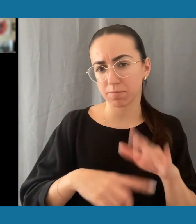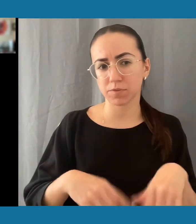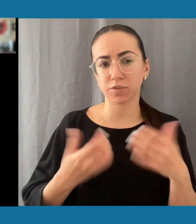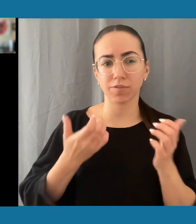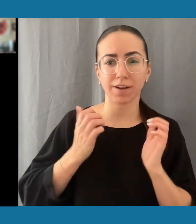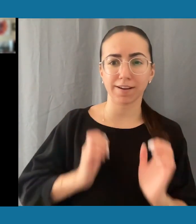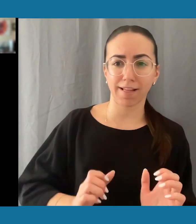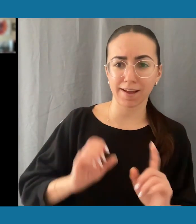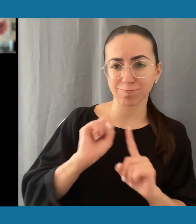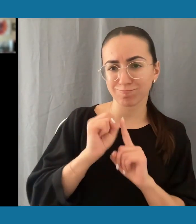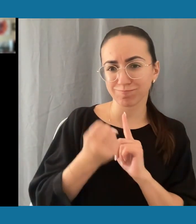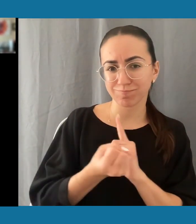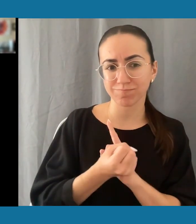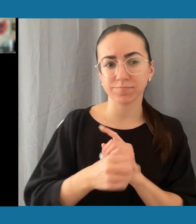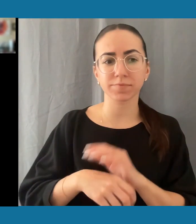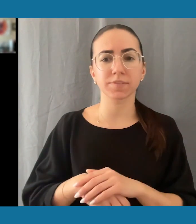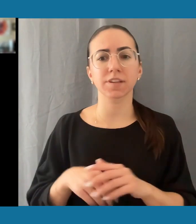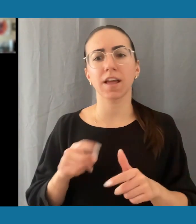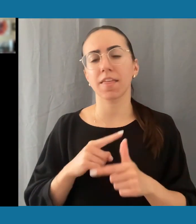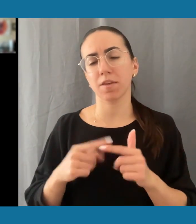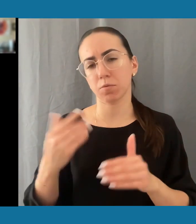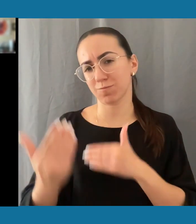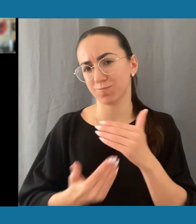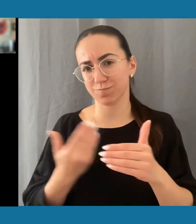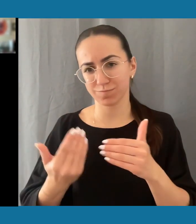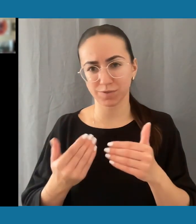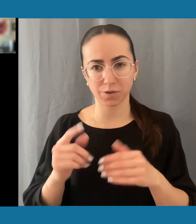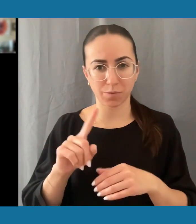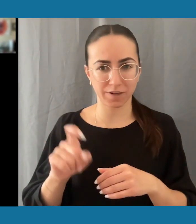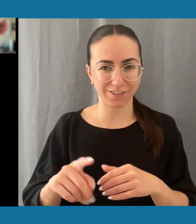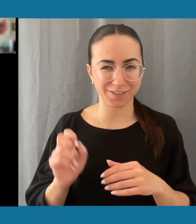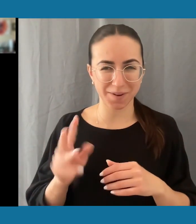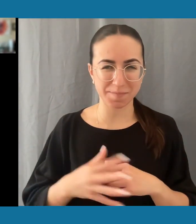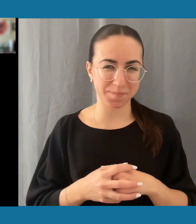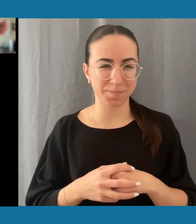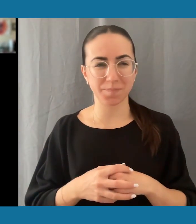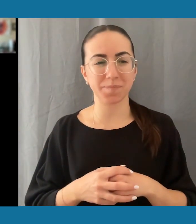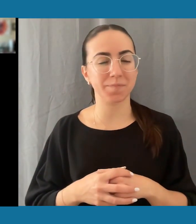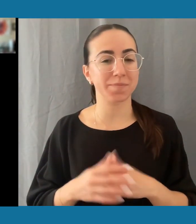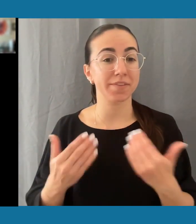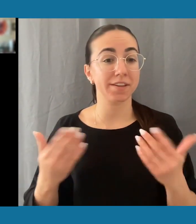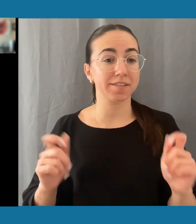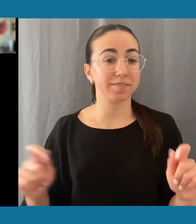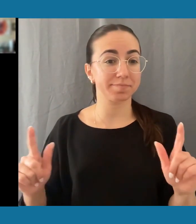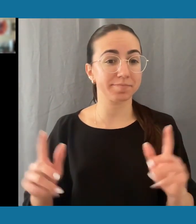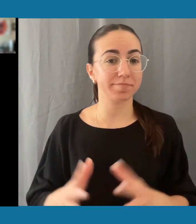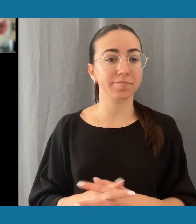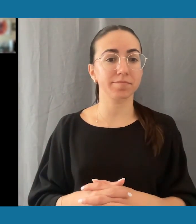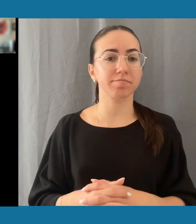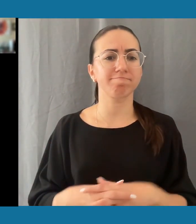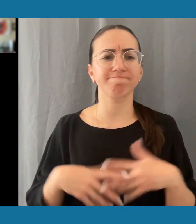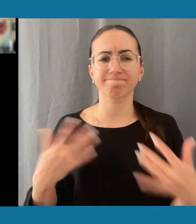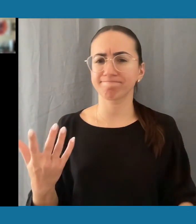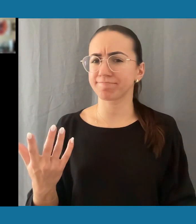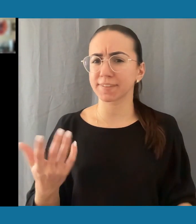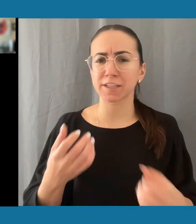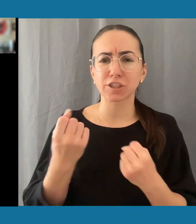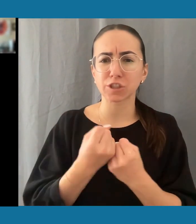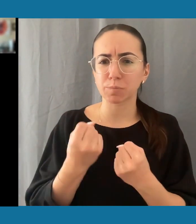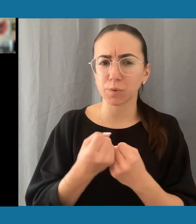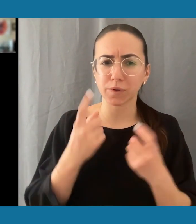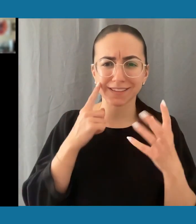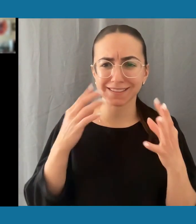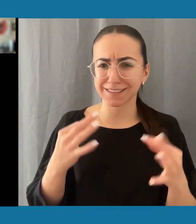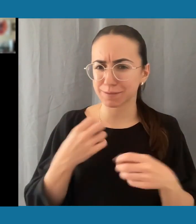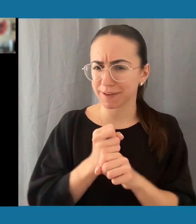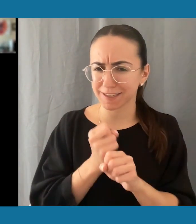then we'll jump into questions. So next slide. So what is supported decision-making? This